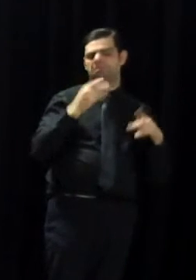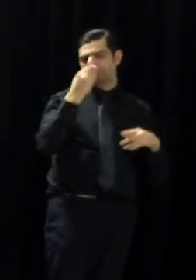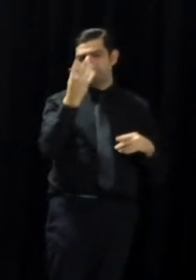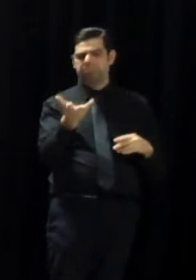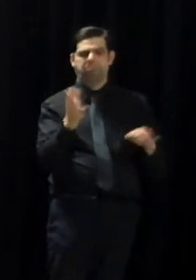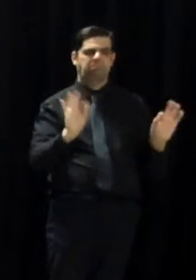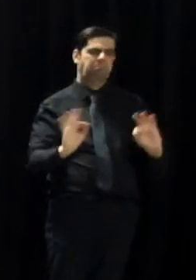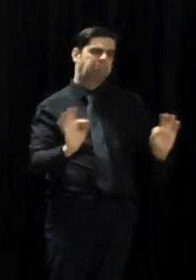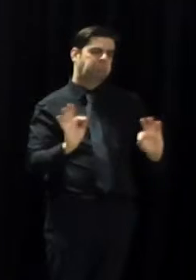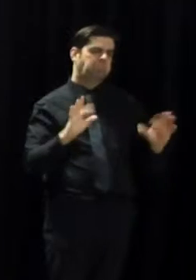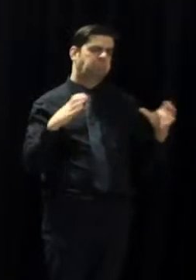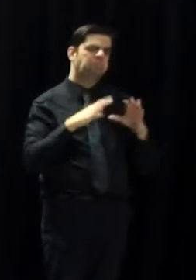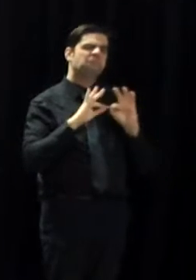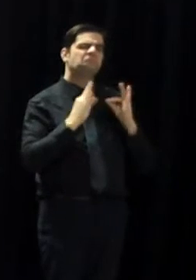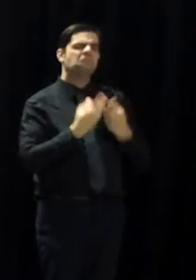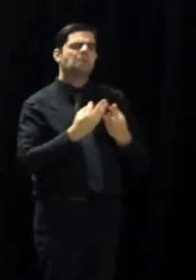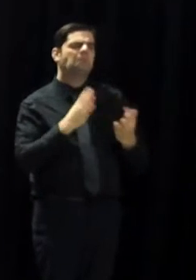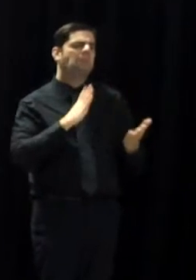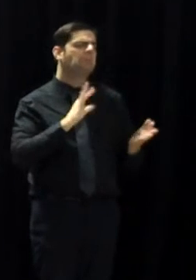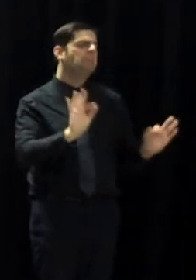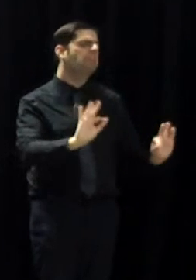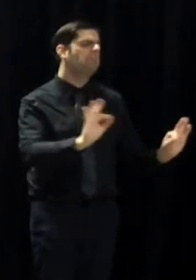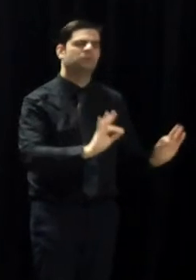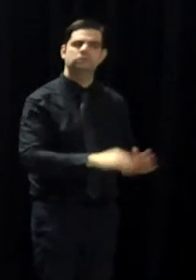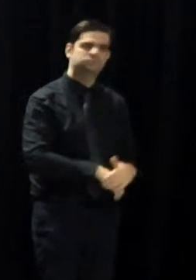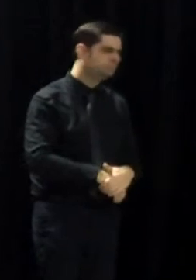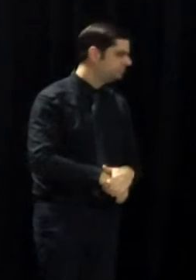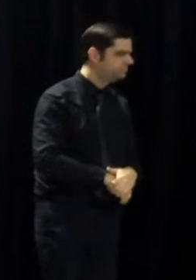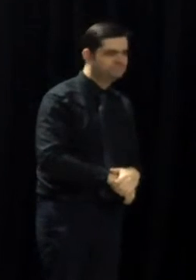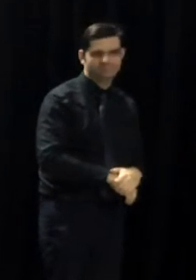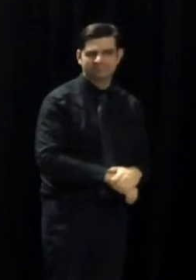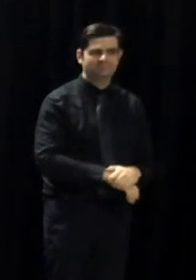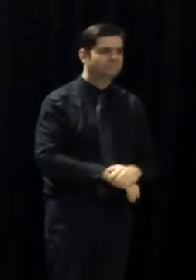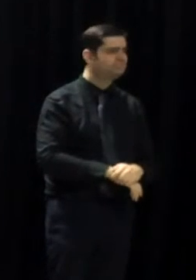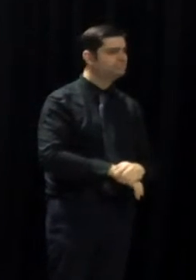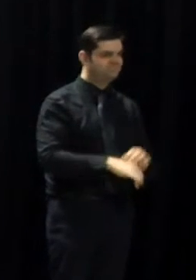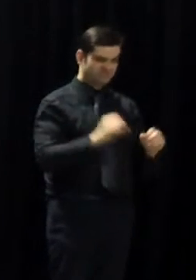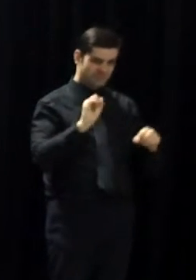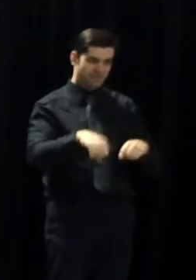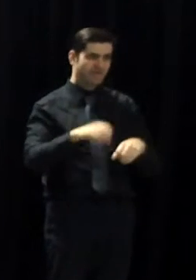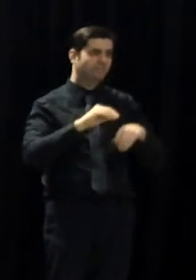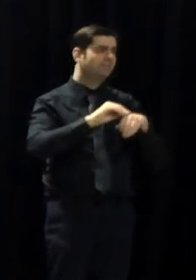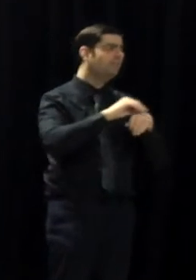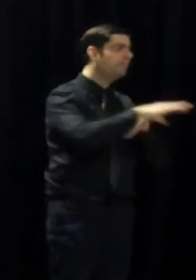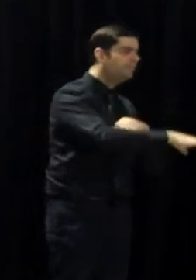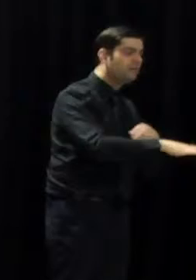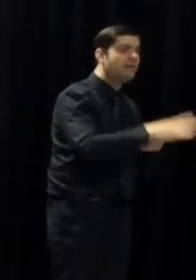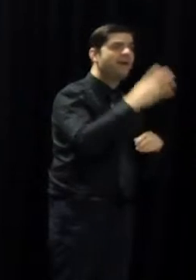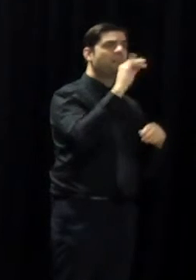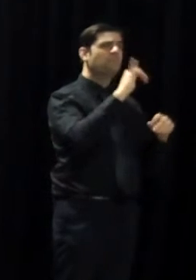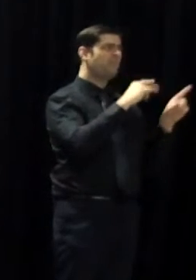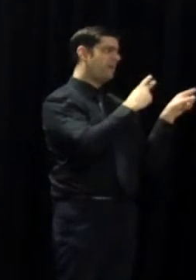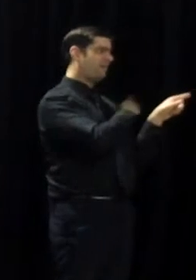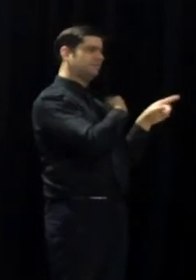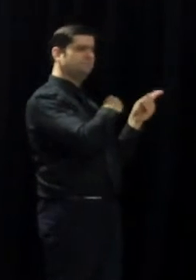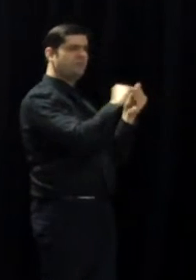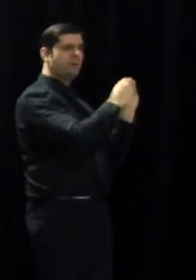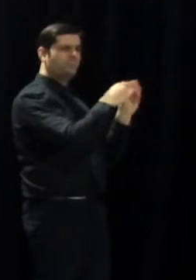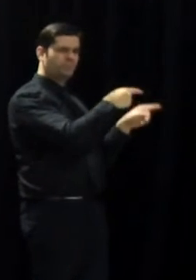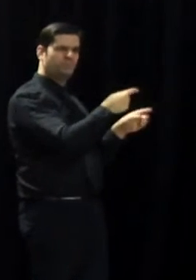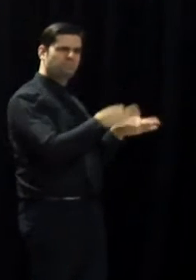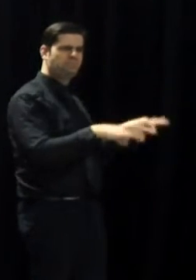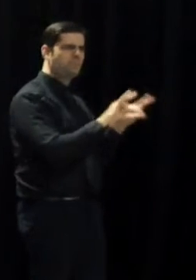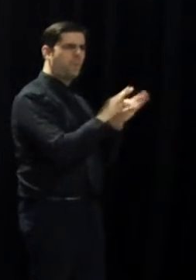have to be able to treat your sick in the hospital. And people are getting sick from something. If you don't believe in this process, you don't believe COVID's